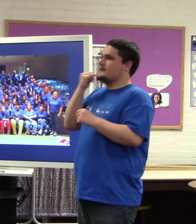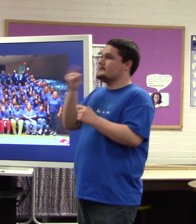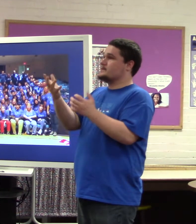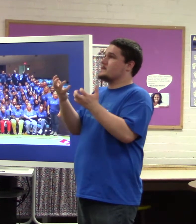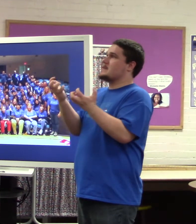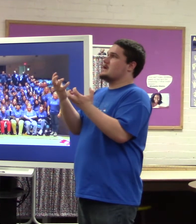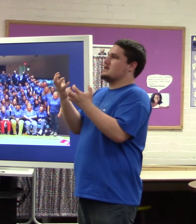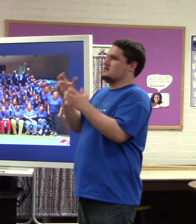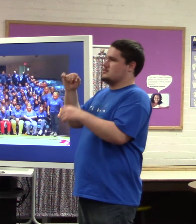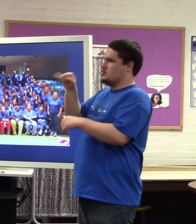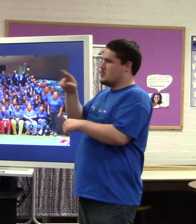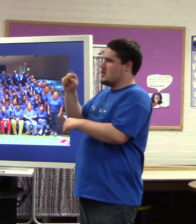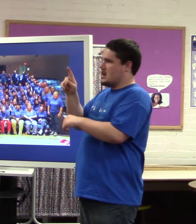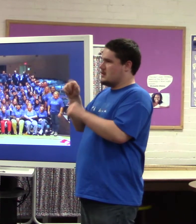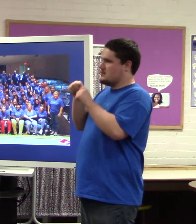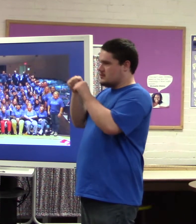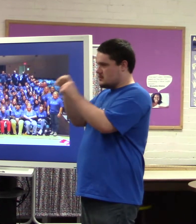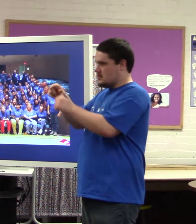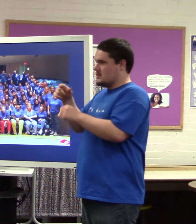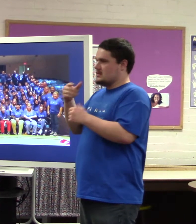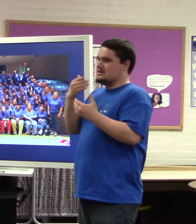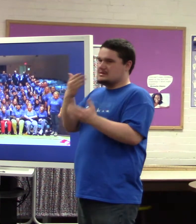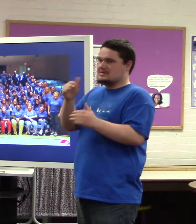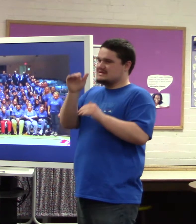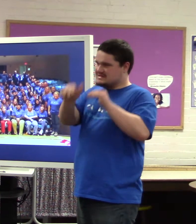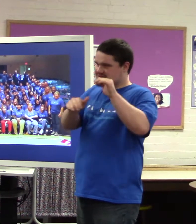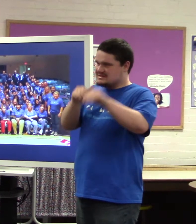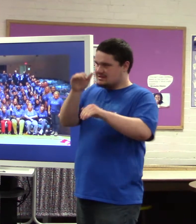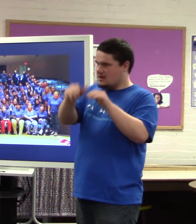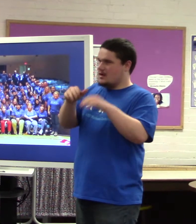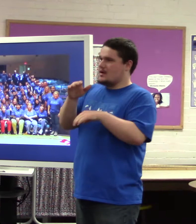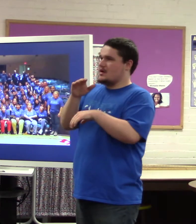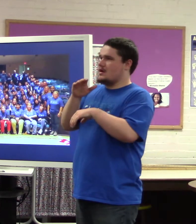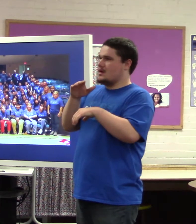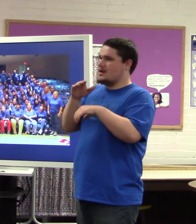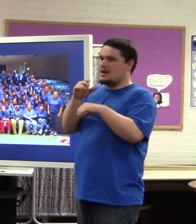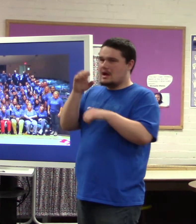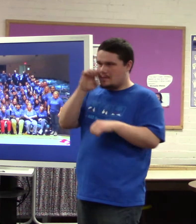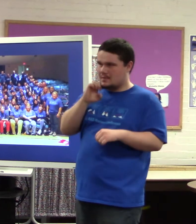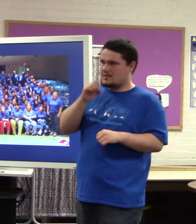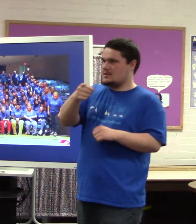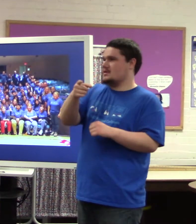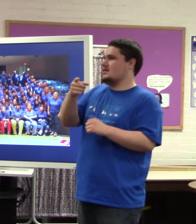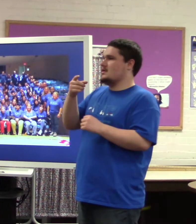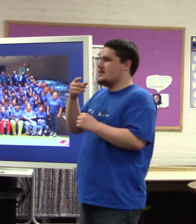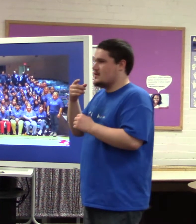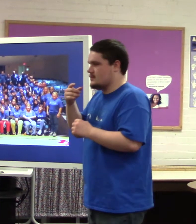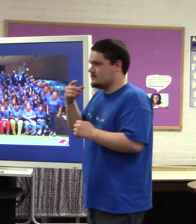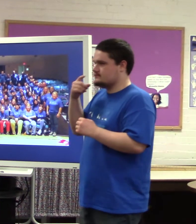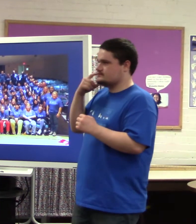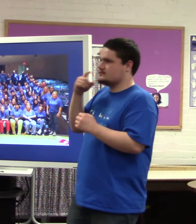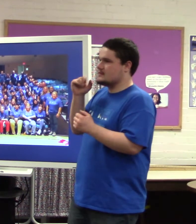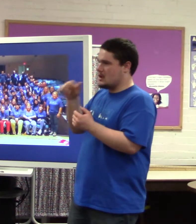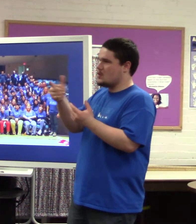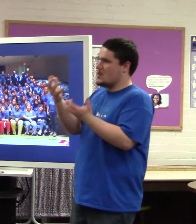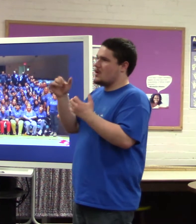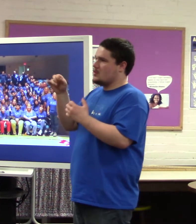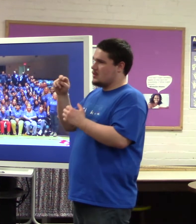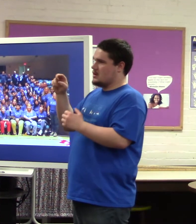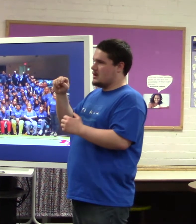also, if you really would like junior NAD to continue to thrive, then contact